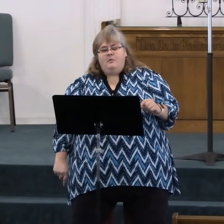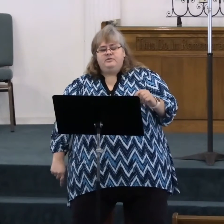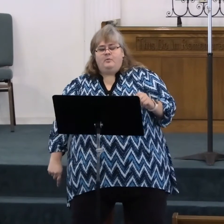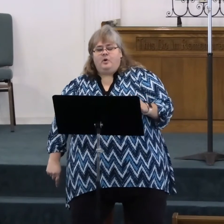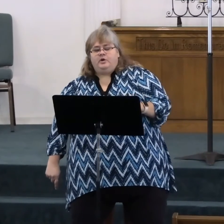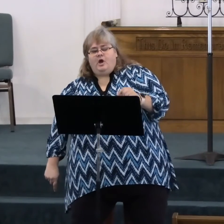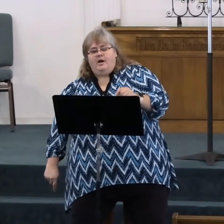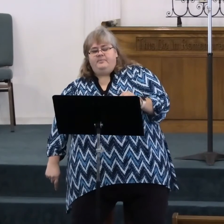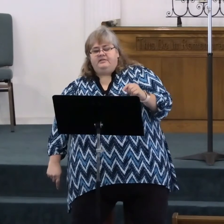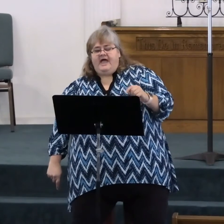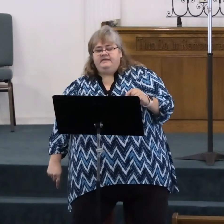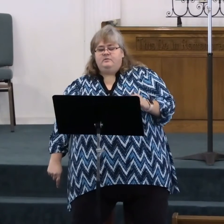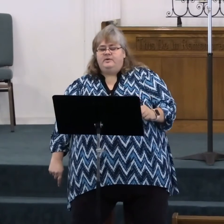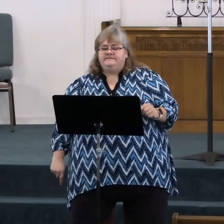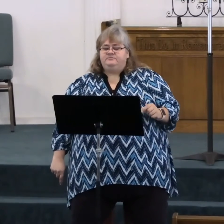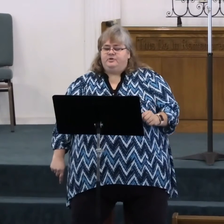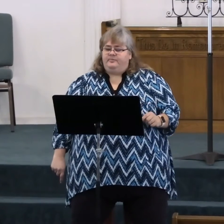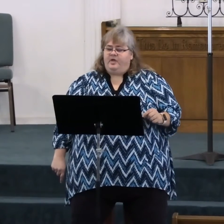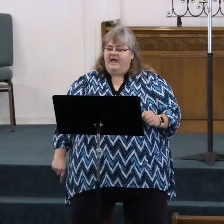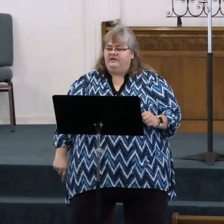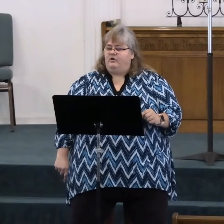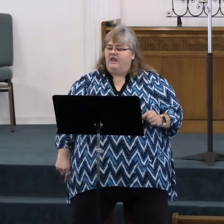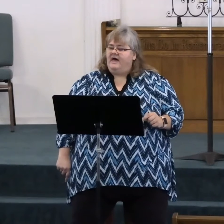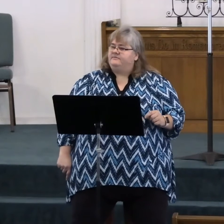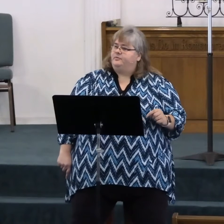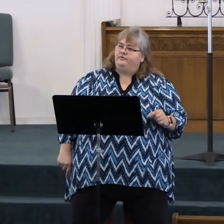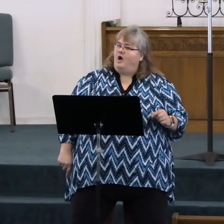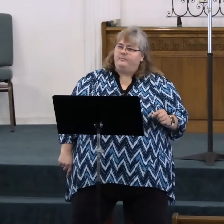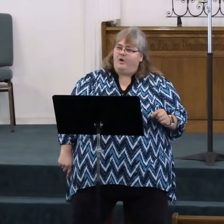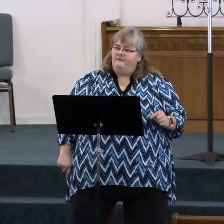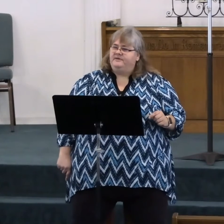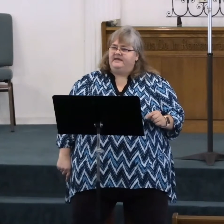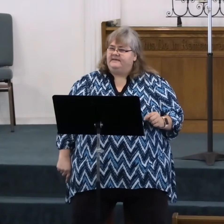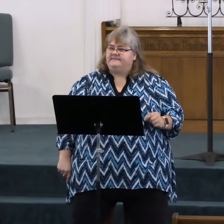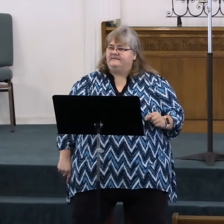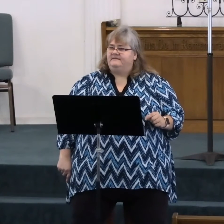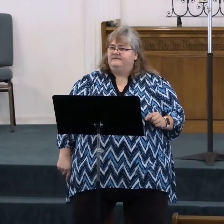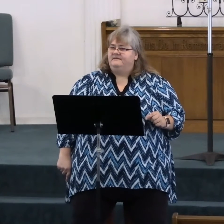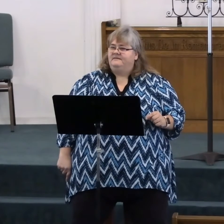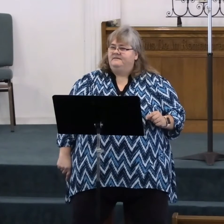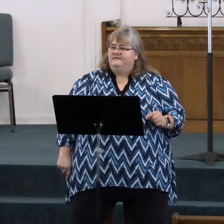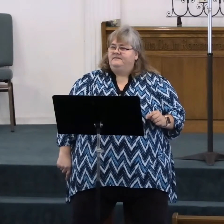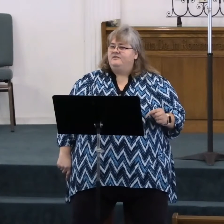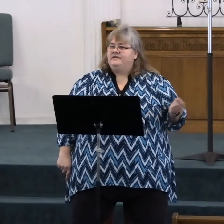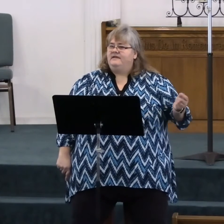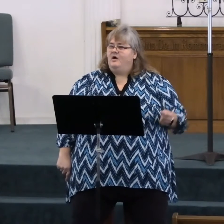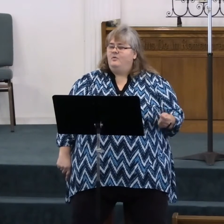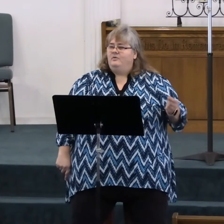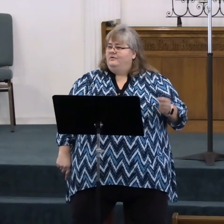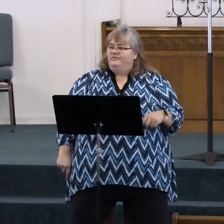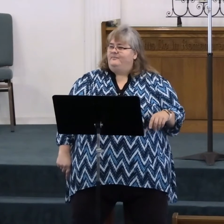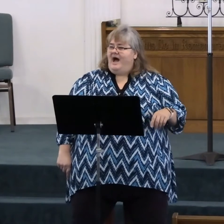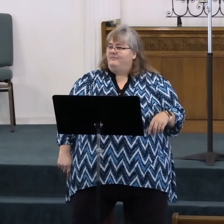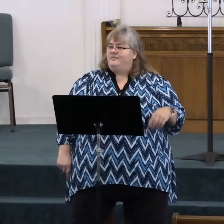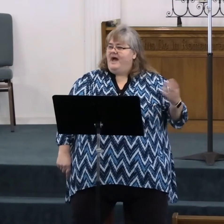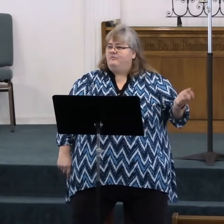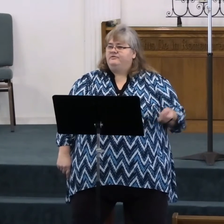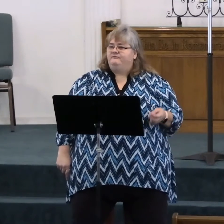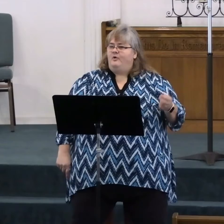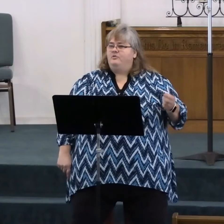Knowing the word of God but lacking the wisdom to apply it in our lives will not profit us. You can know the Bible backwards and forwards